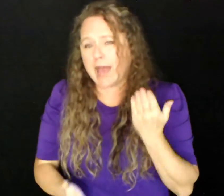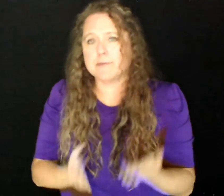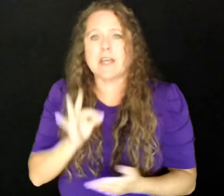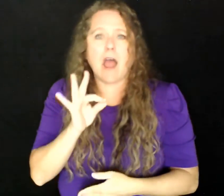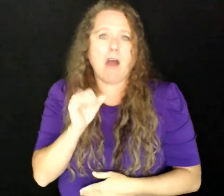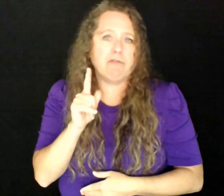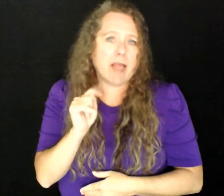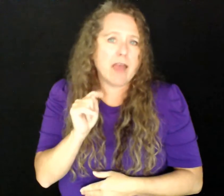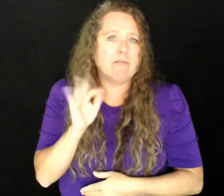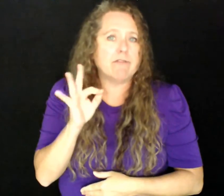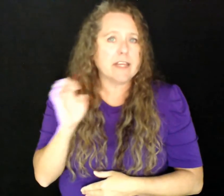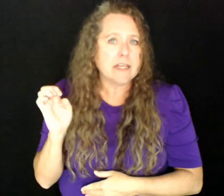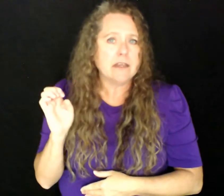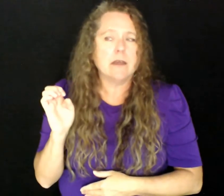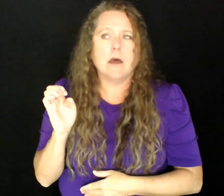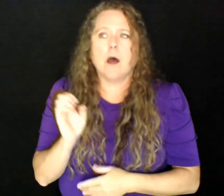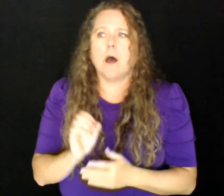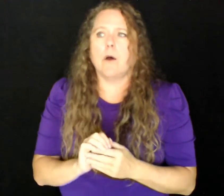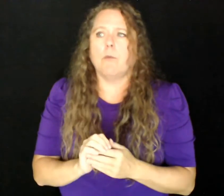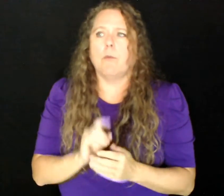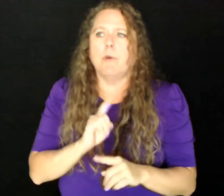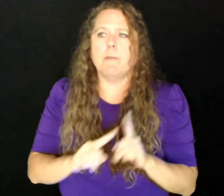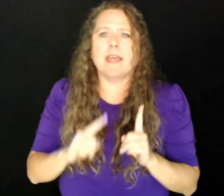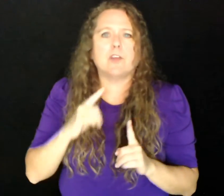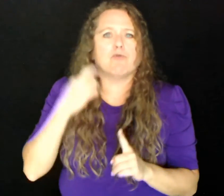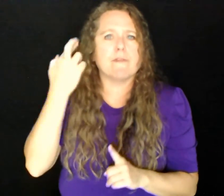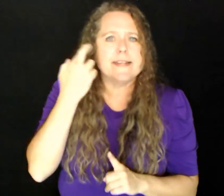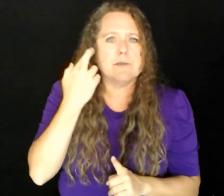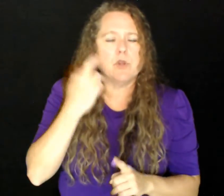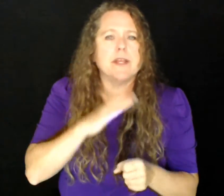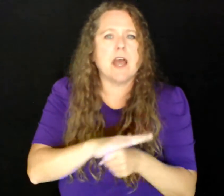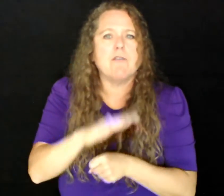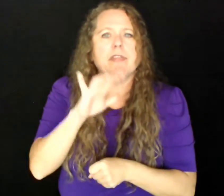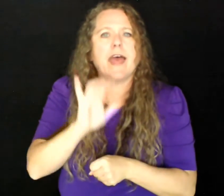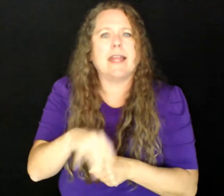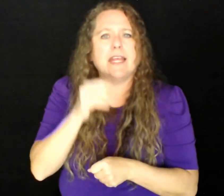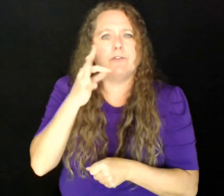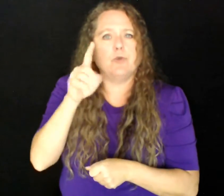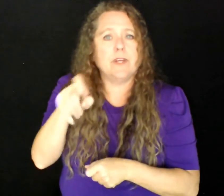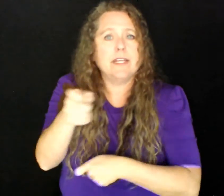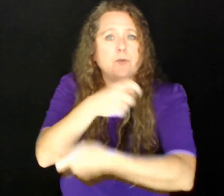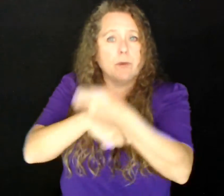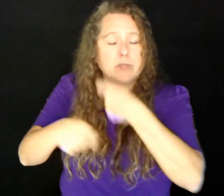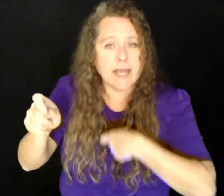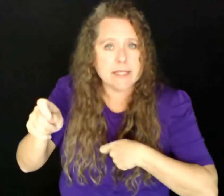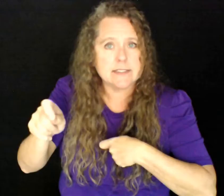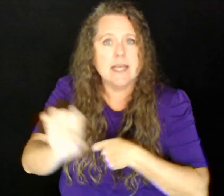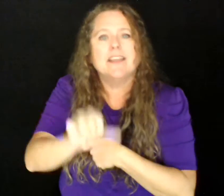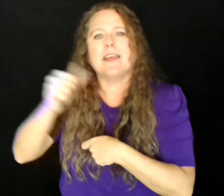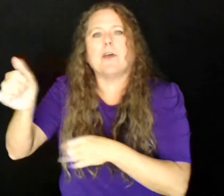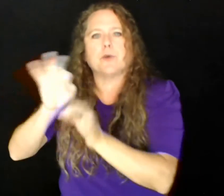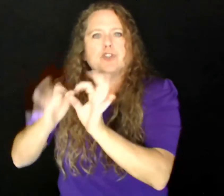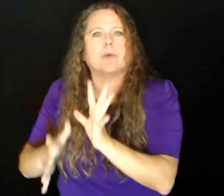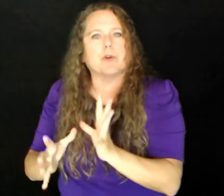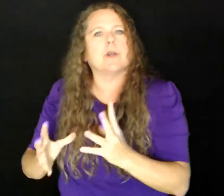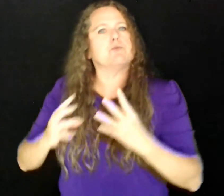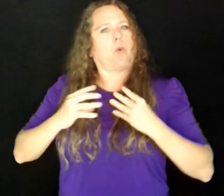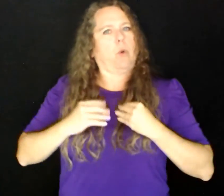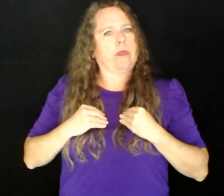perhaps a flat fee, but make it reasonable enough that if you need replaced, the other interpreter is more willing